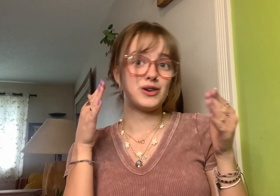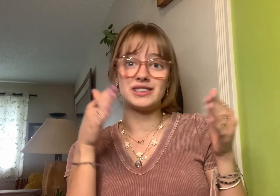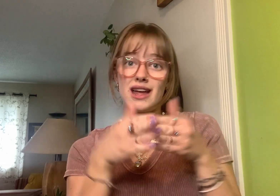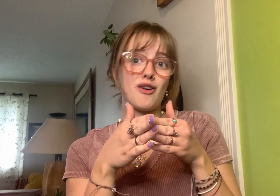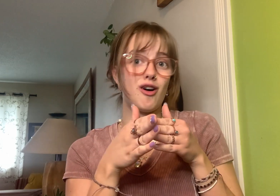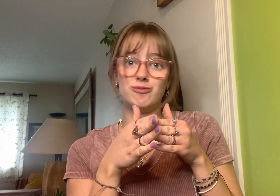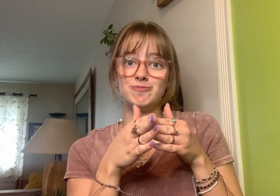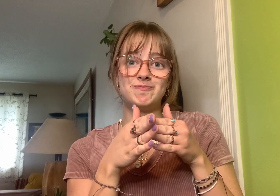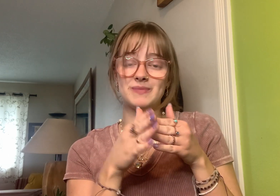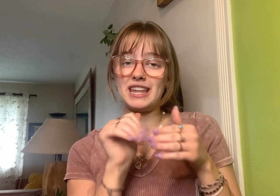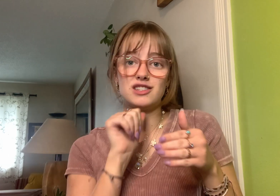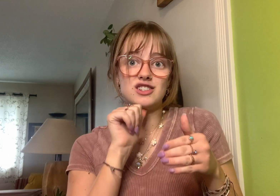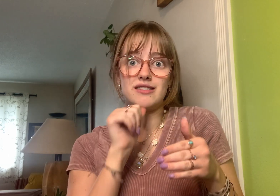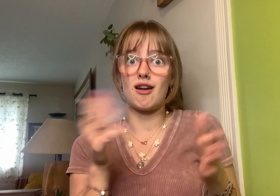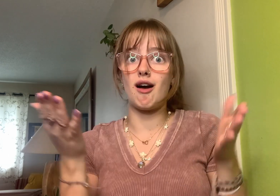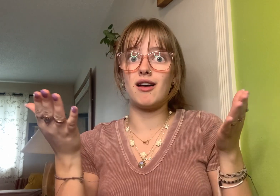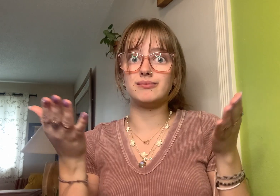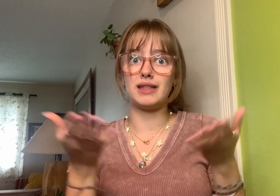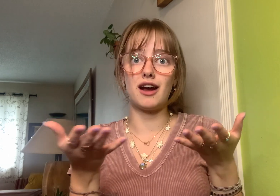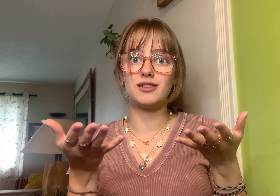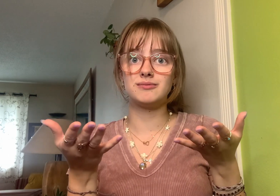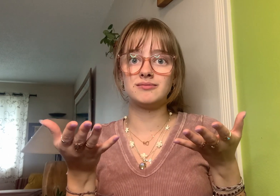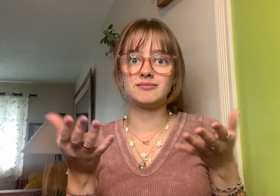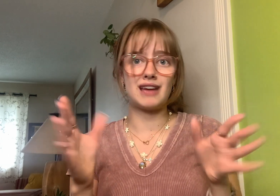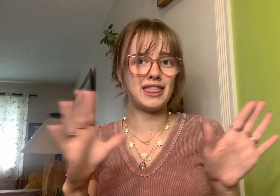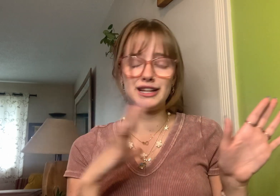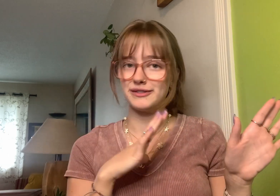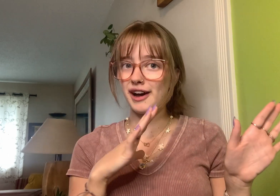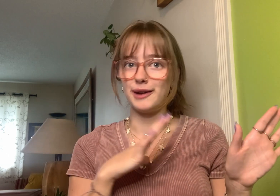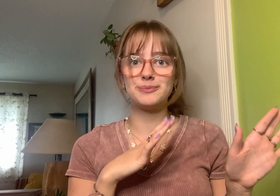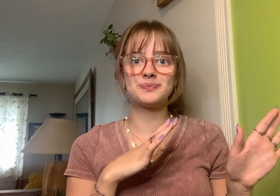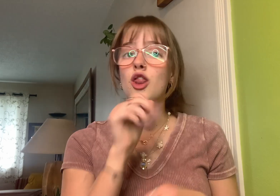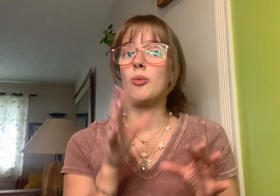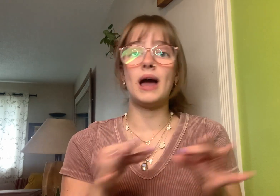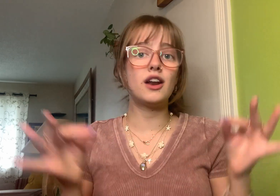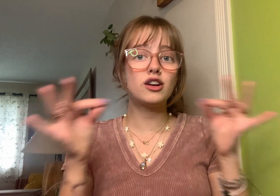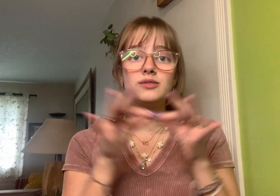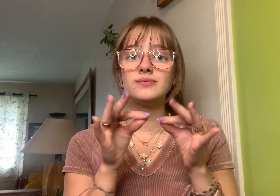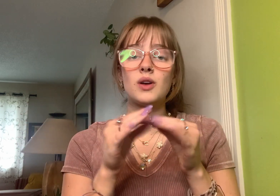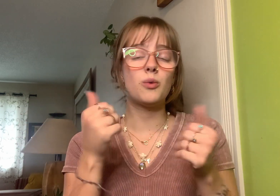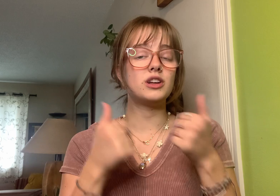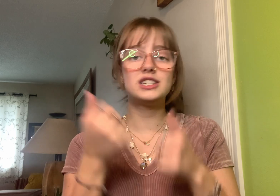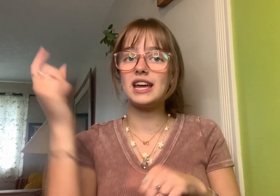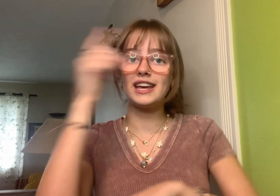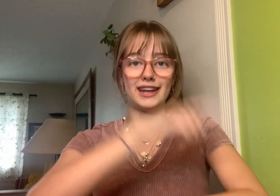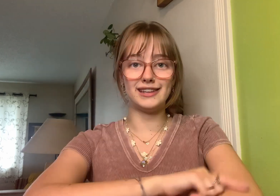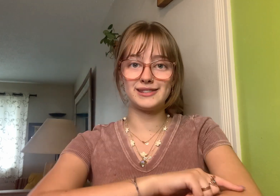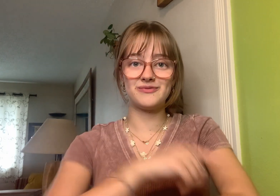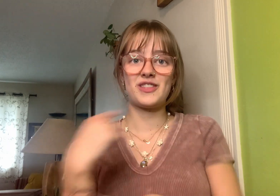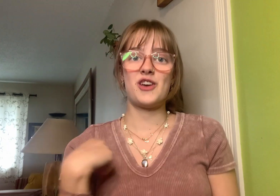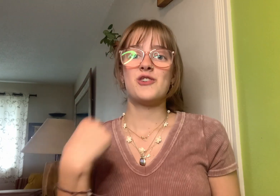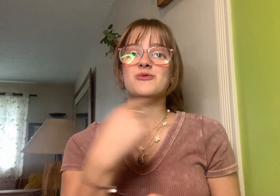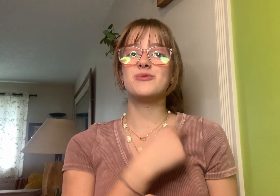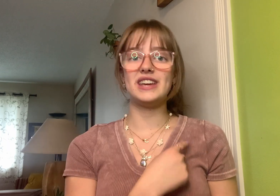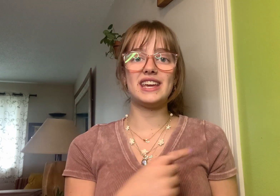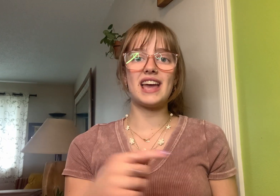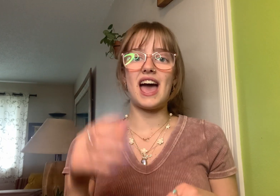at all. And it's just not there. And that's fine. No matter which day it is, we